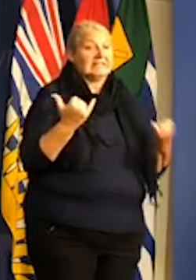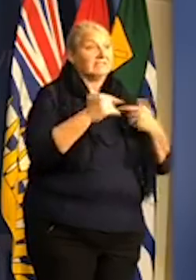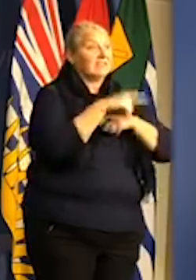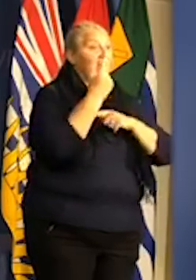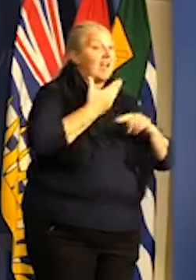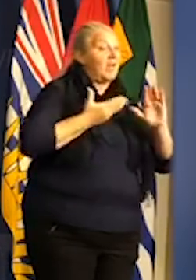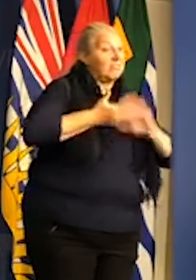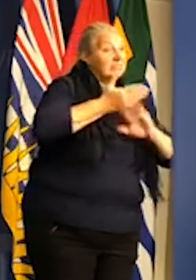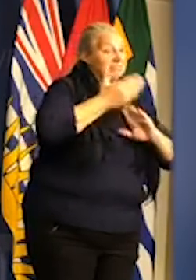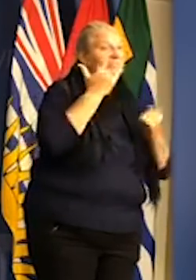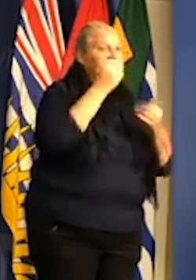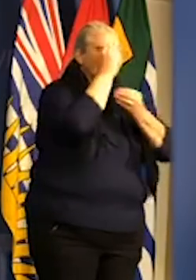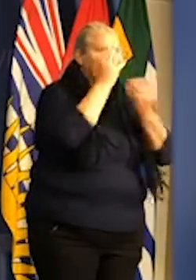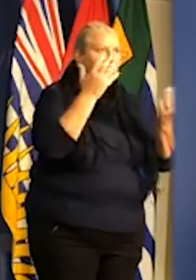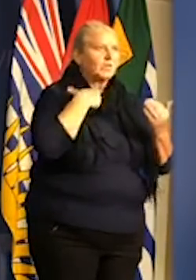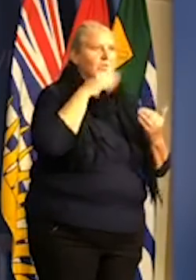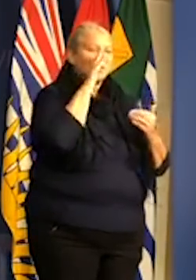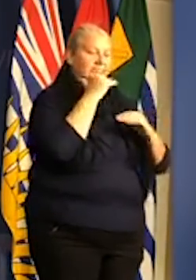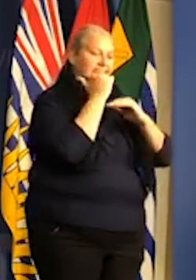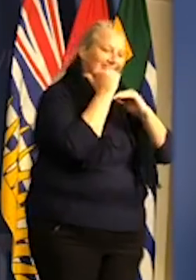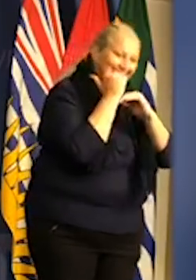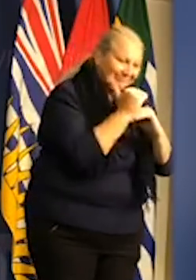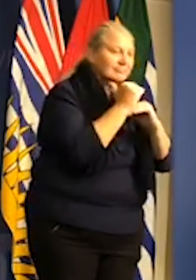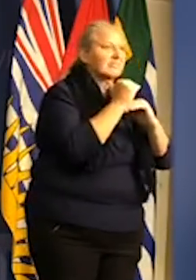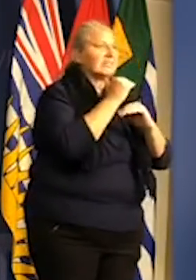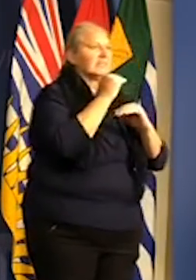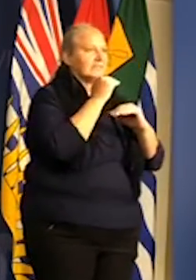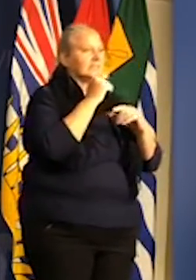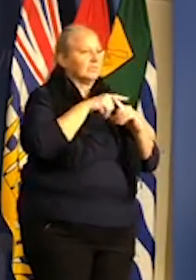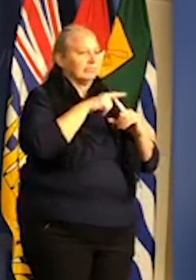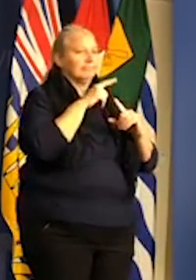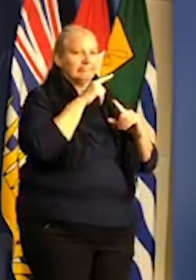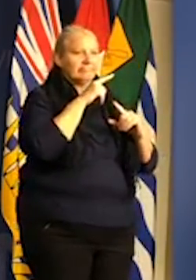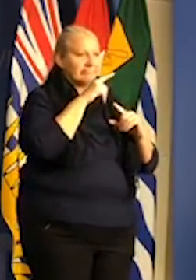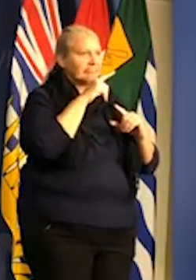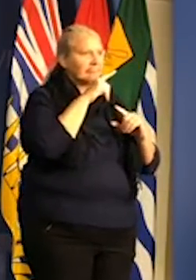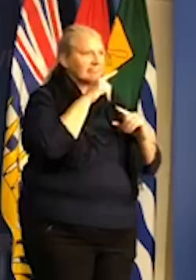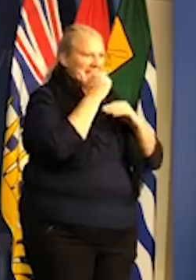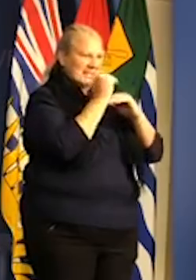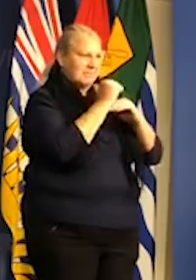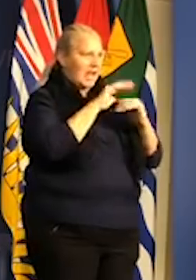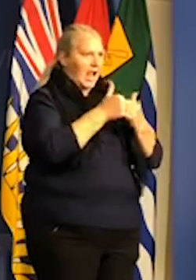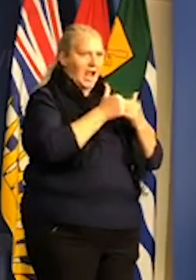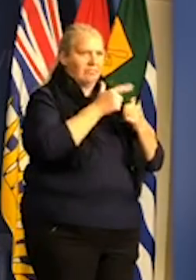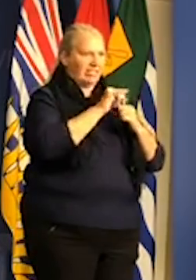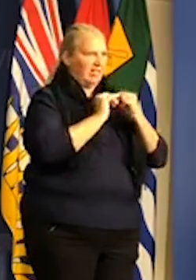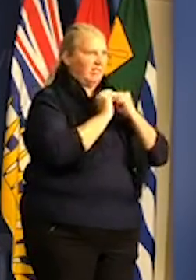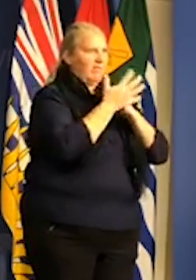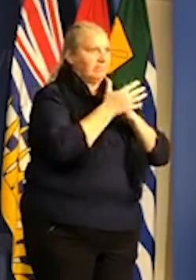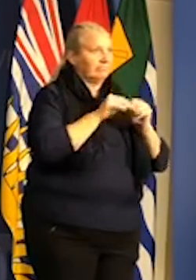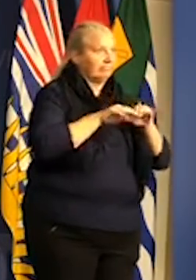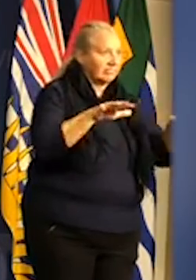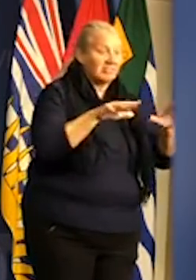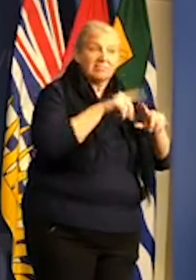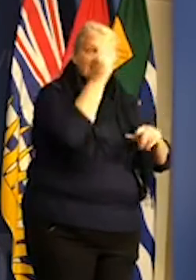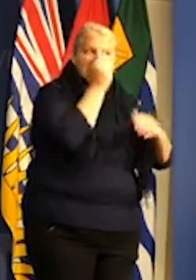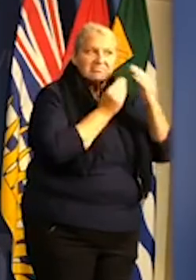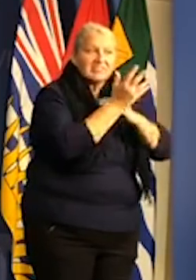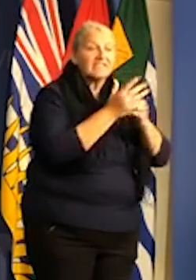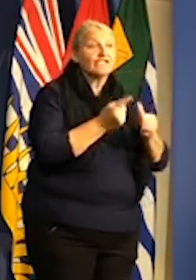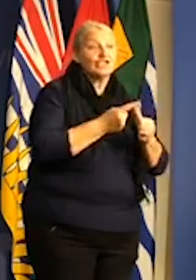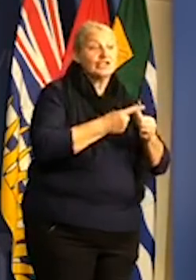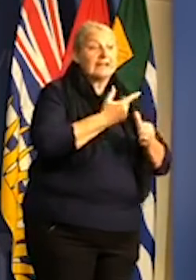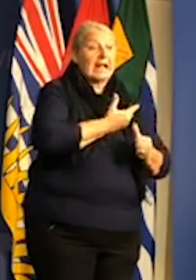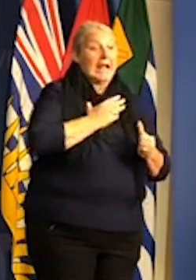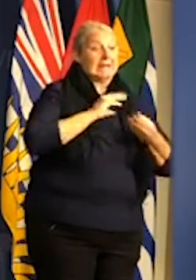the city is taking to help limit the spread of COVID-19. But first, the latest numbers continue to demonstrate